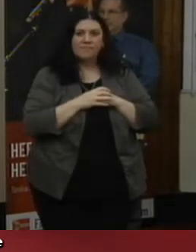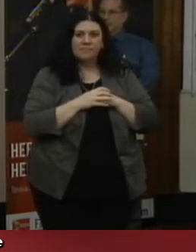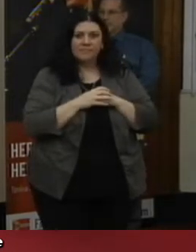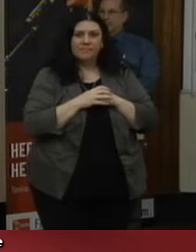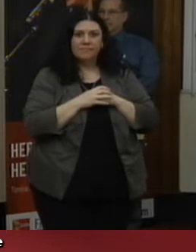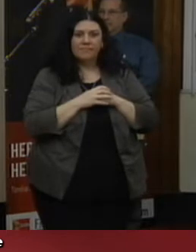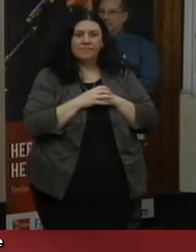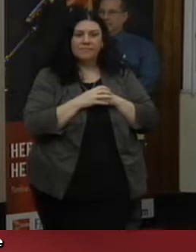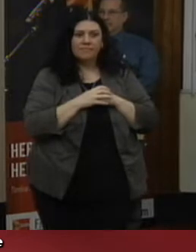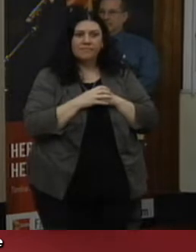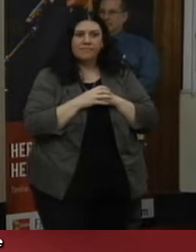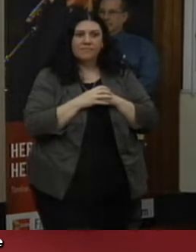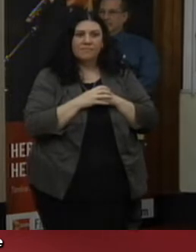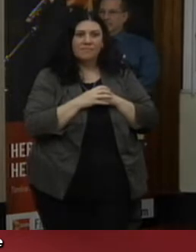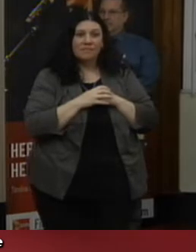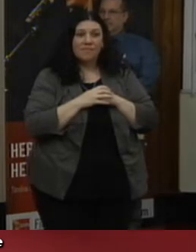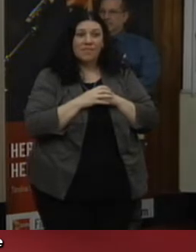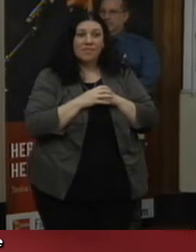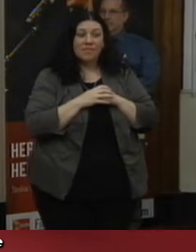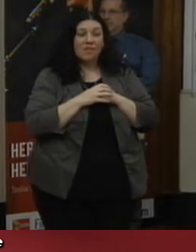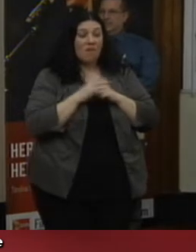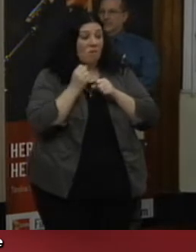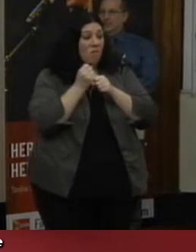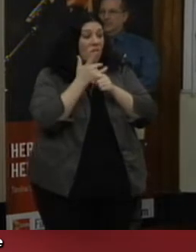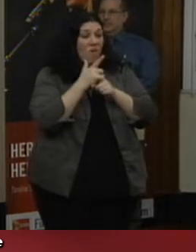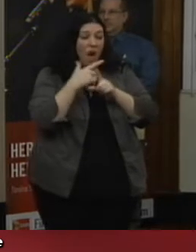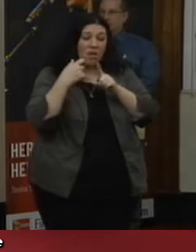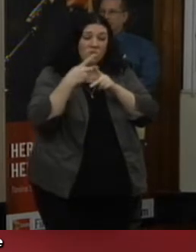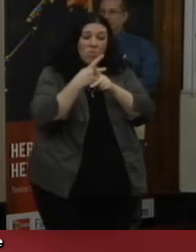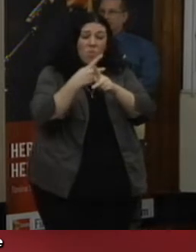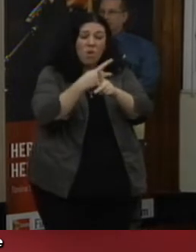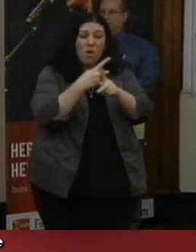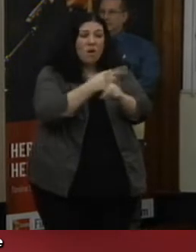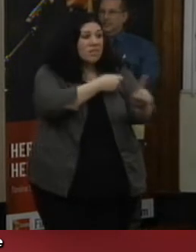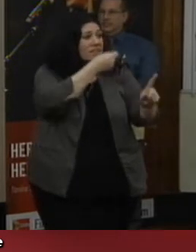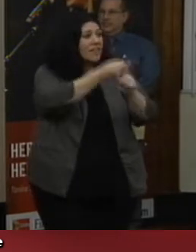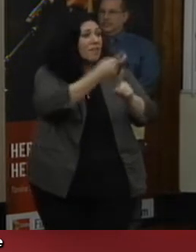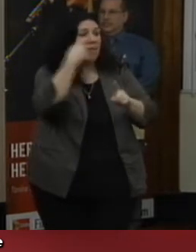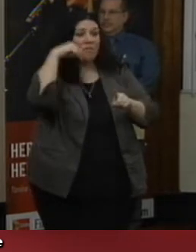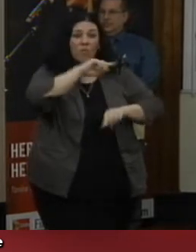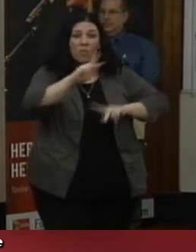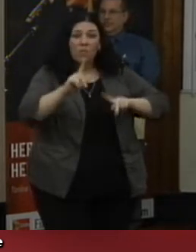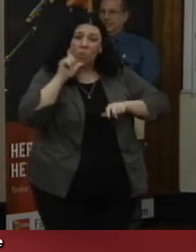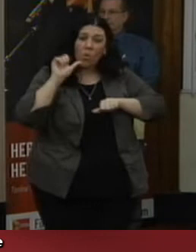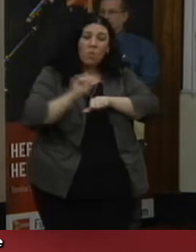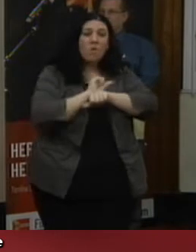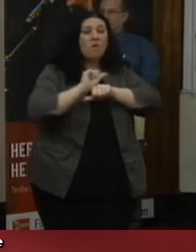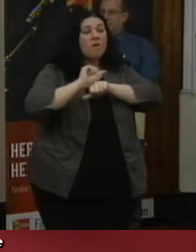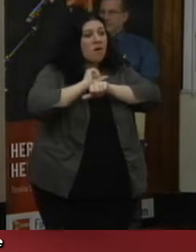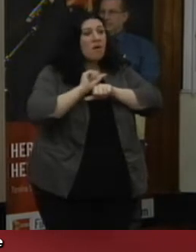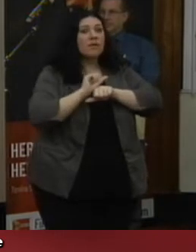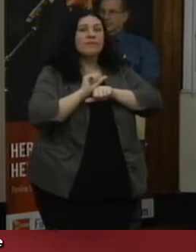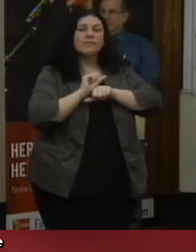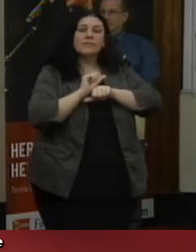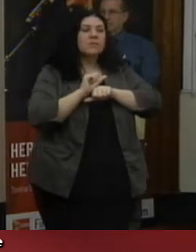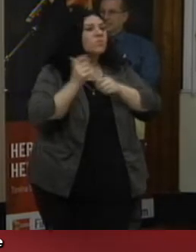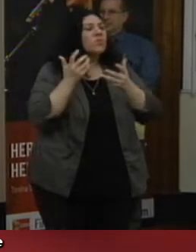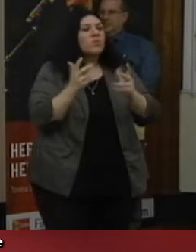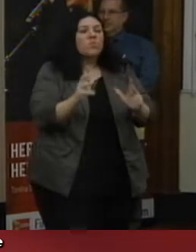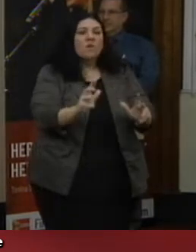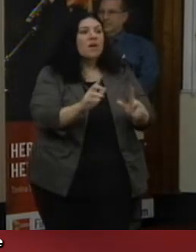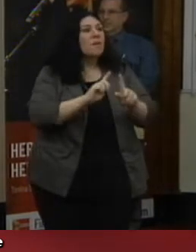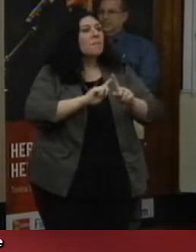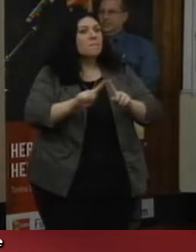to further impact the hardworking people of our city. But we must severely limit